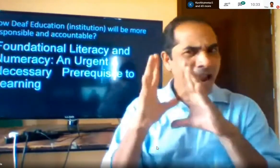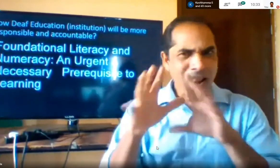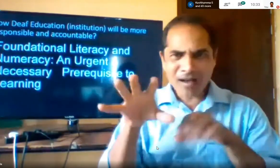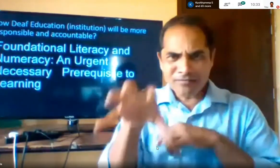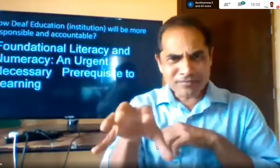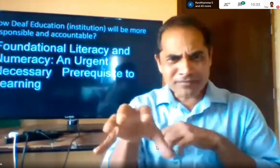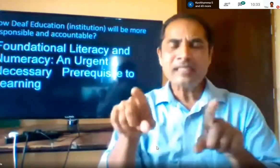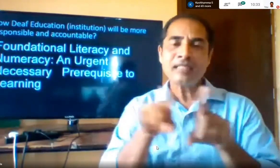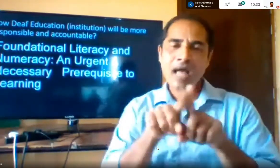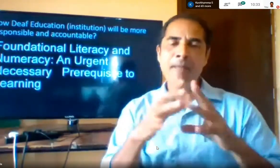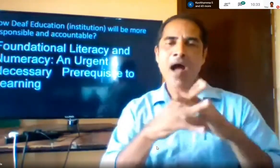There is a center,